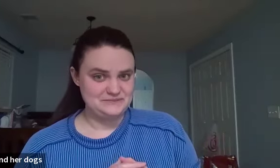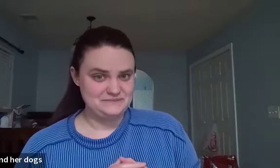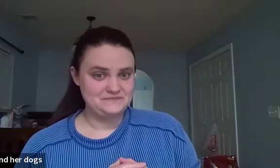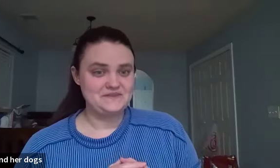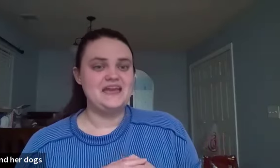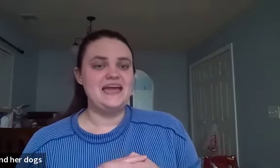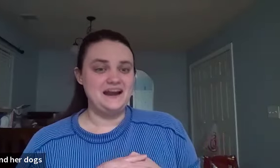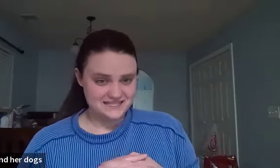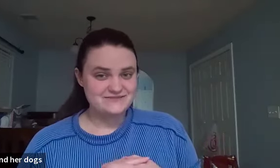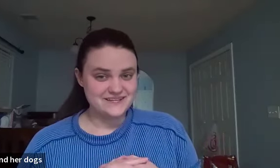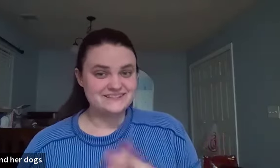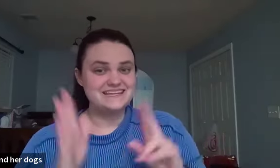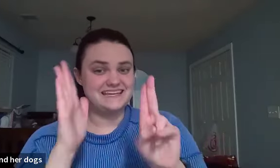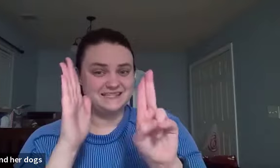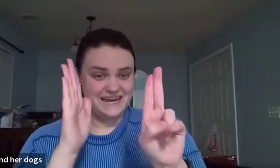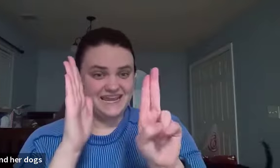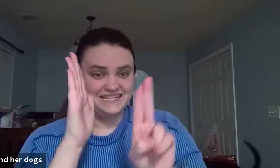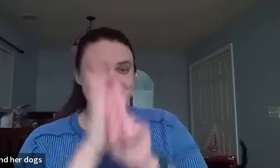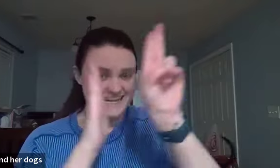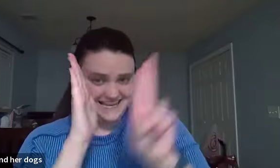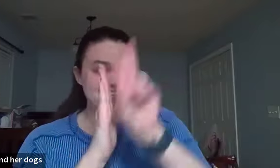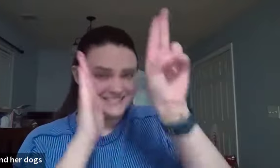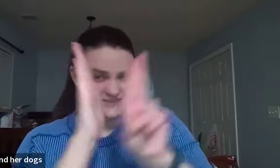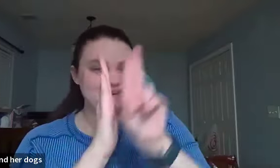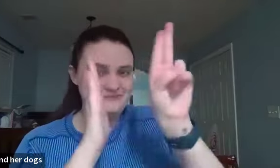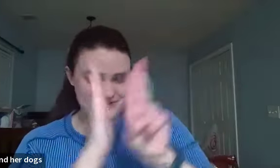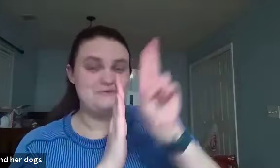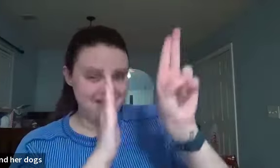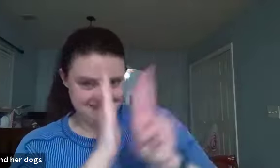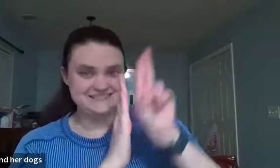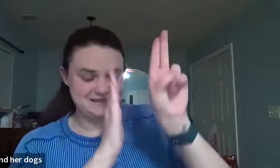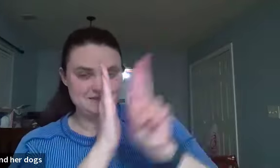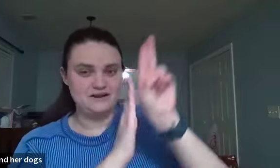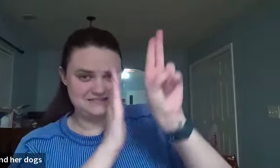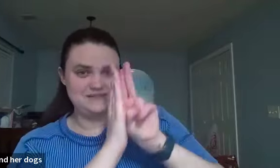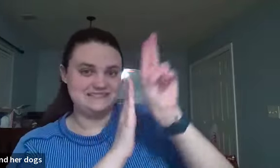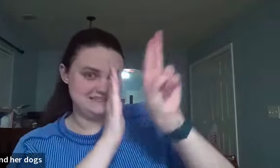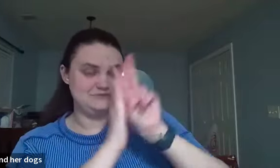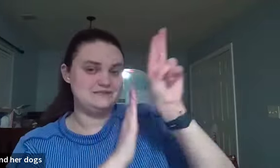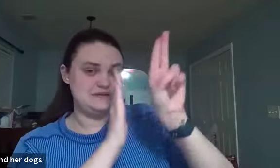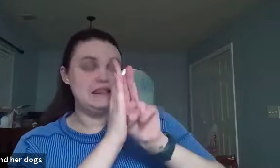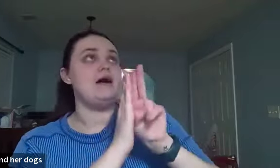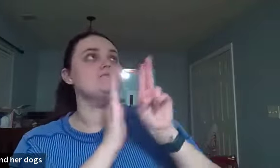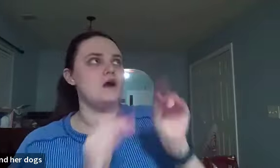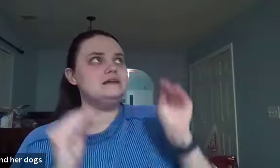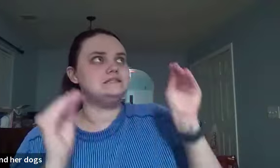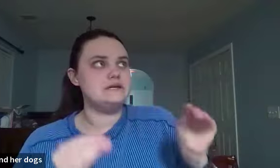one. And Huntsville's is an H, and it's Huntsville for the Rocket Space and Center, Rocket